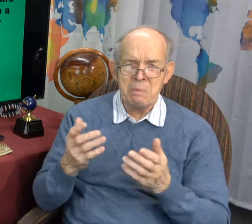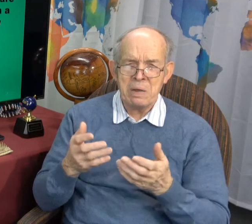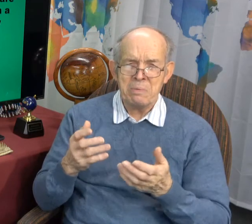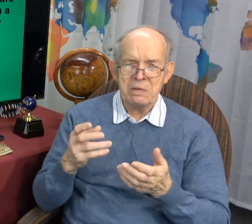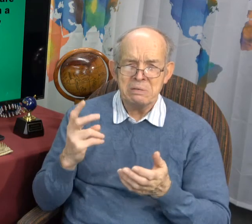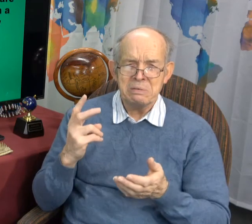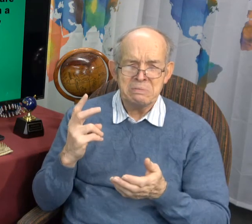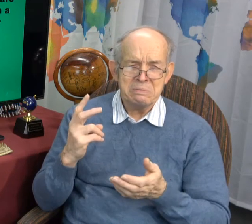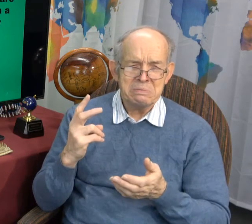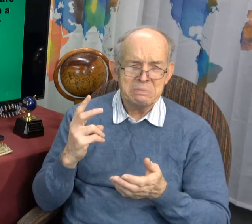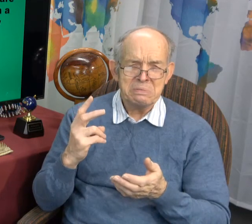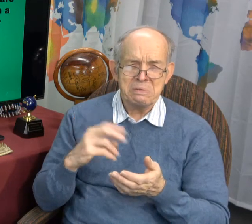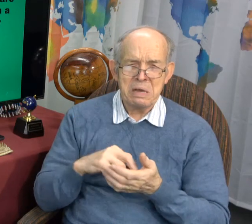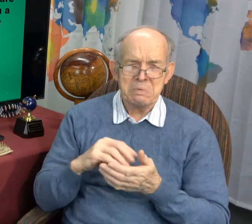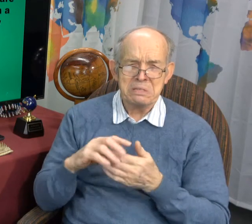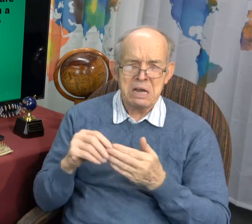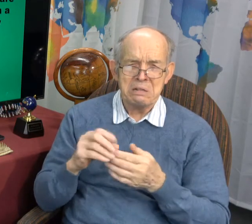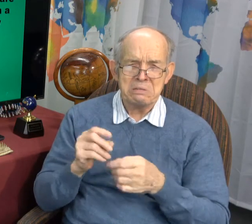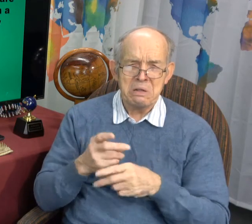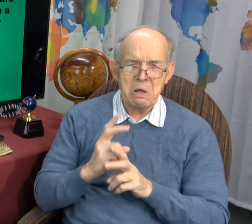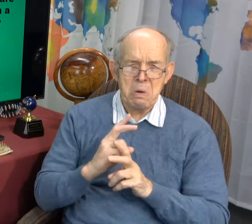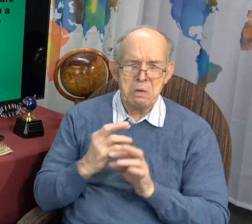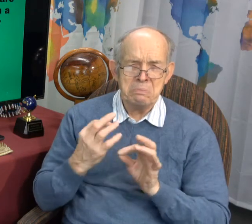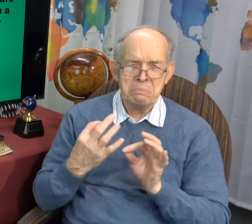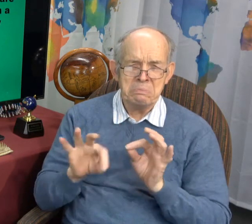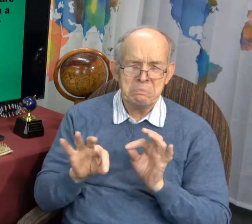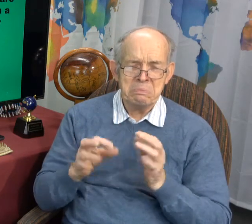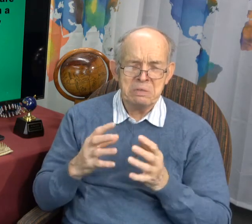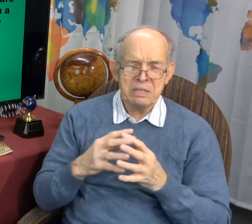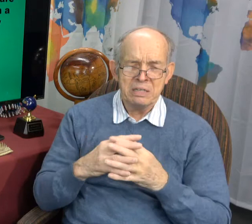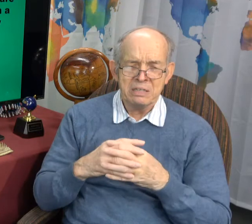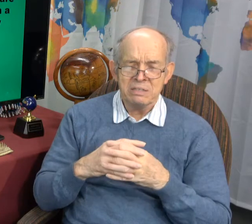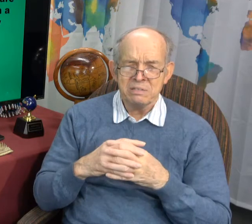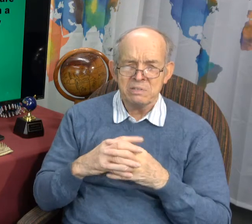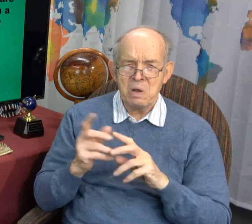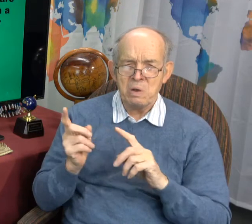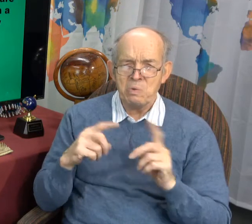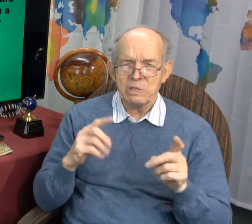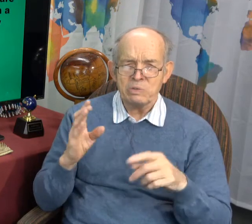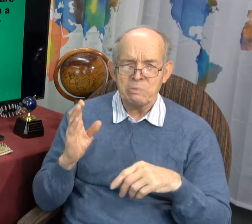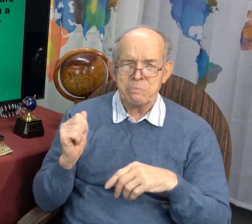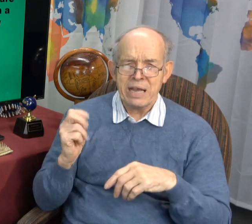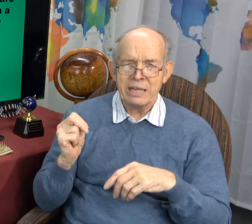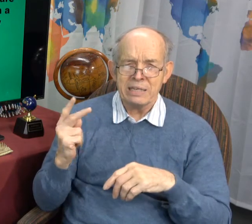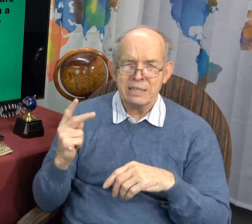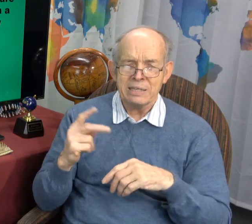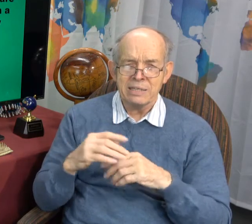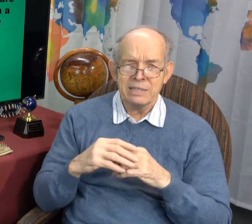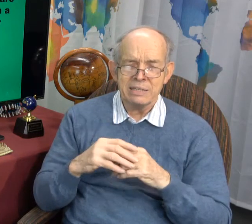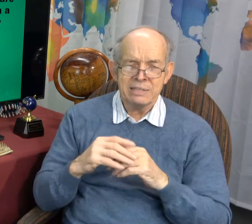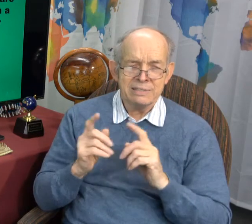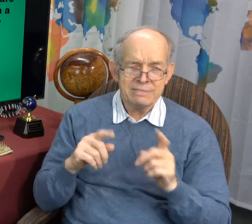Maybe you have to get a love. So where's your bank?